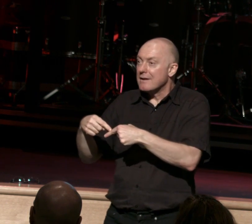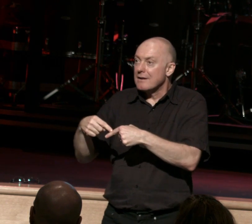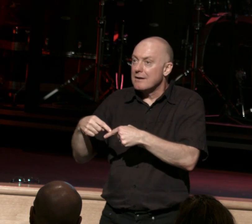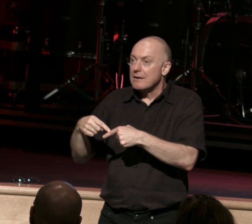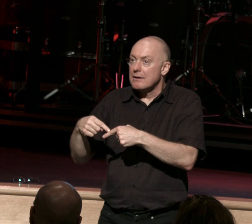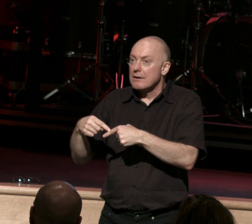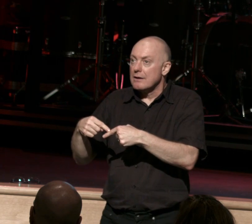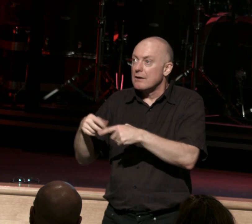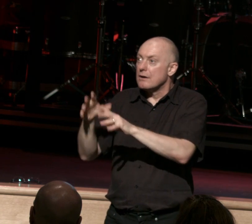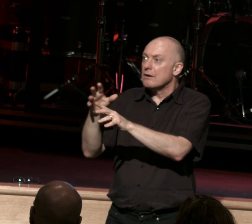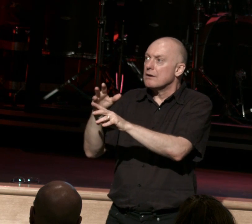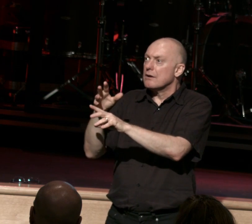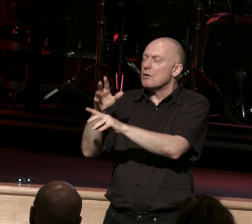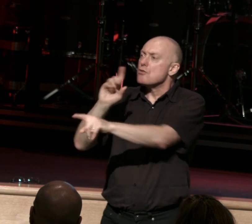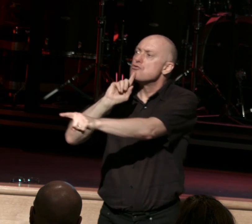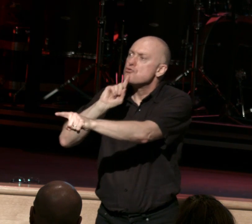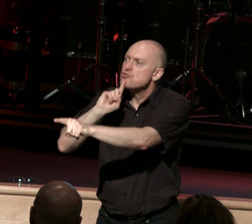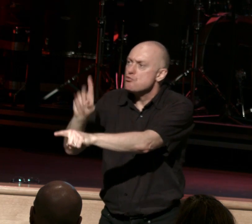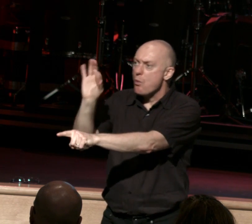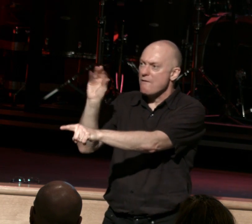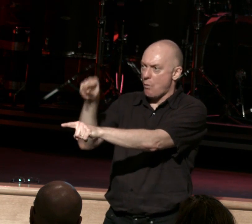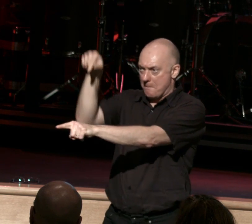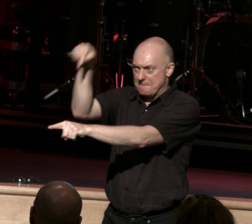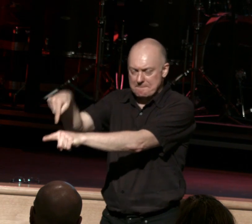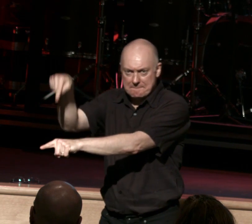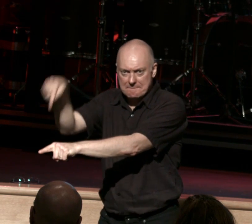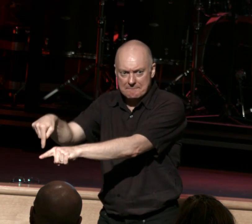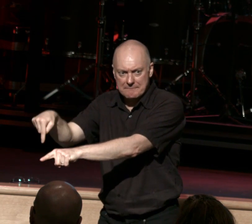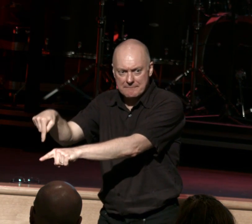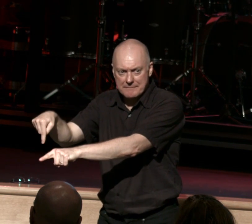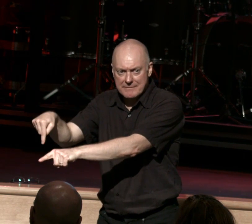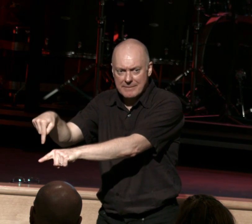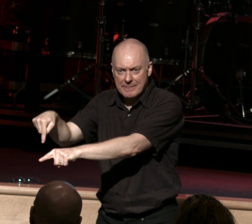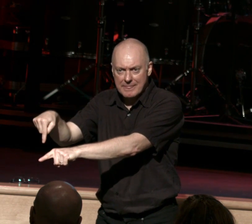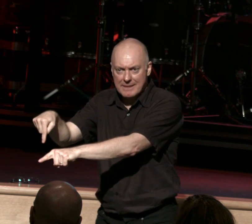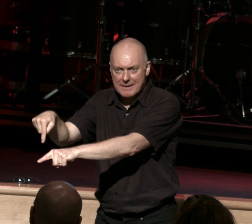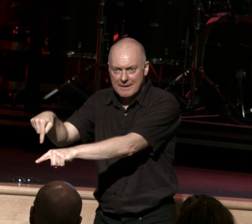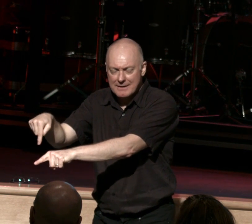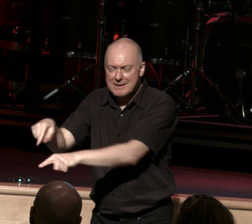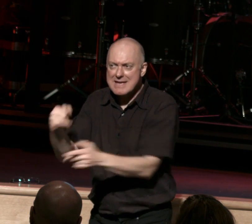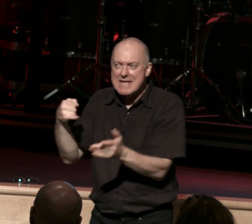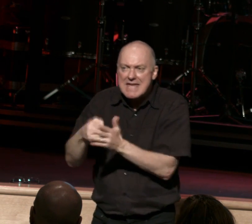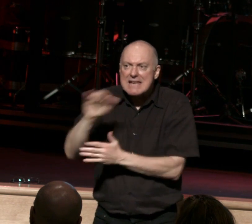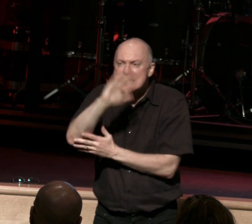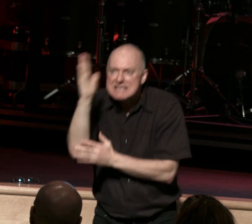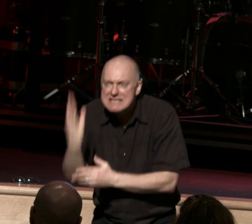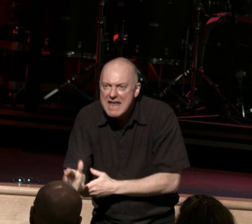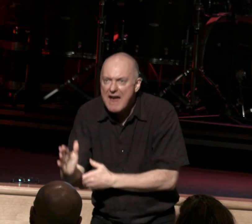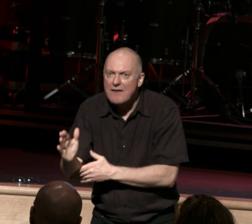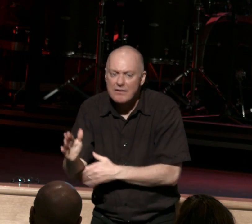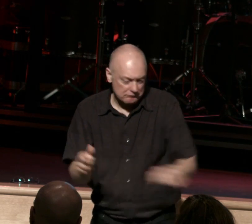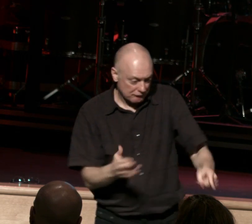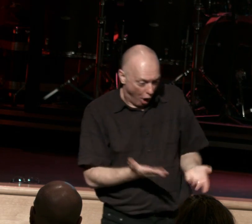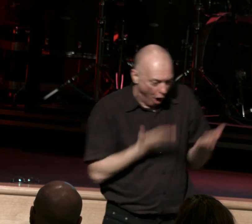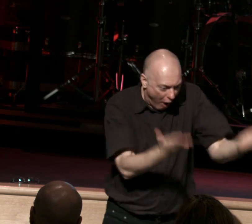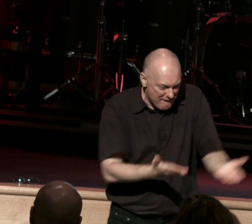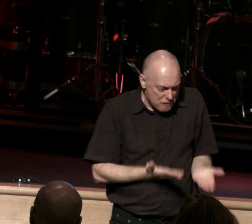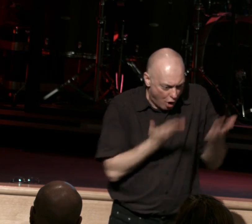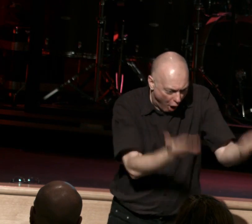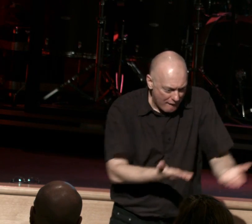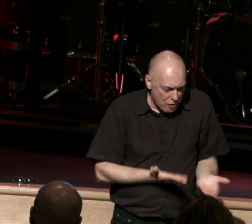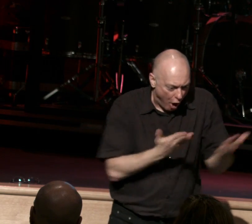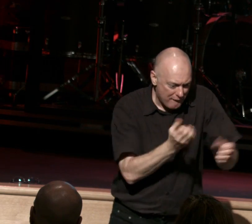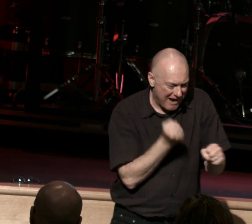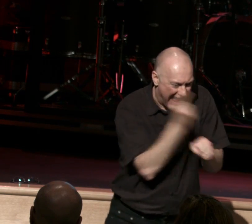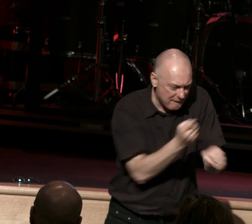come instead of the true form of these realities, it can never, by the same sacrifices that are continually